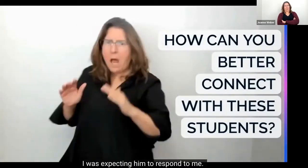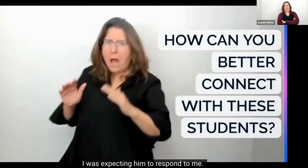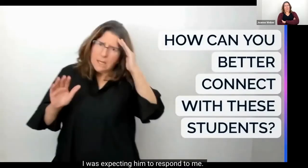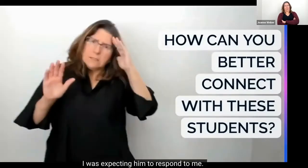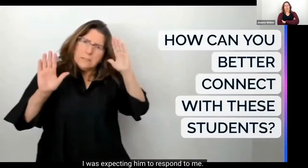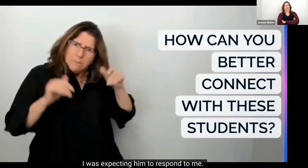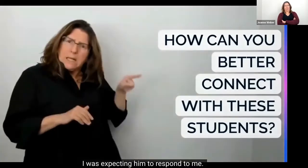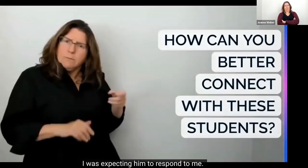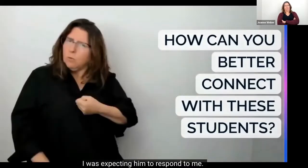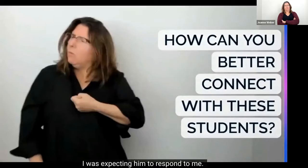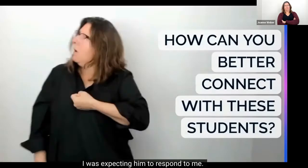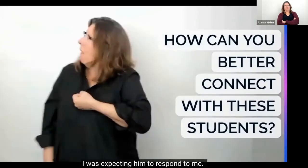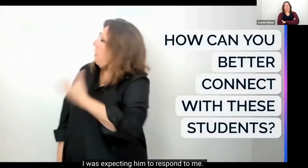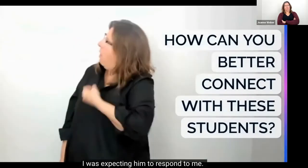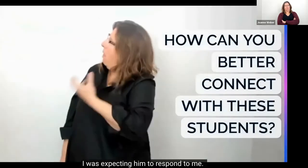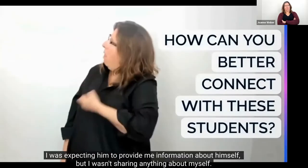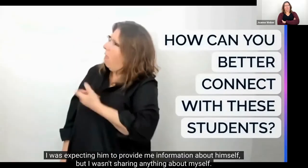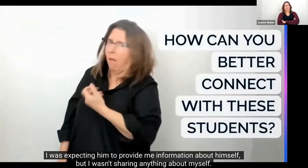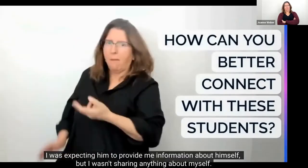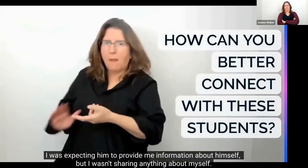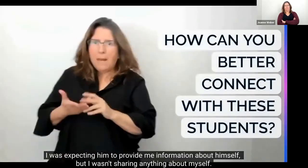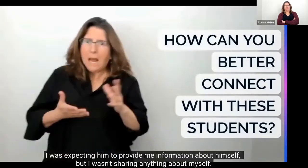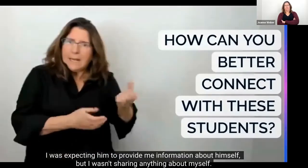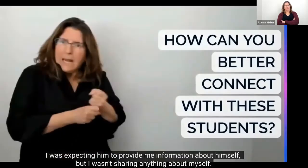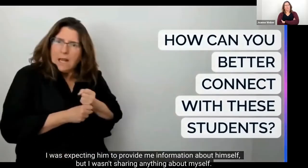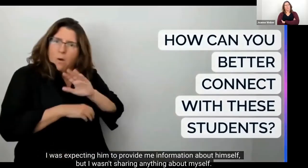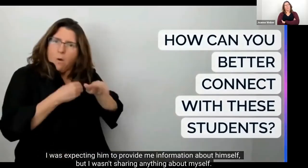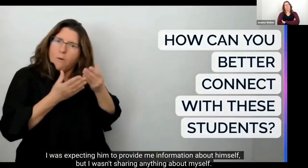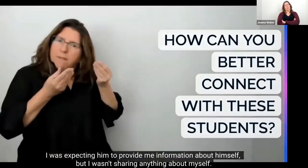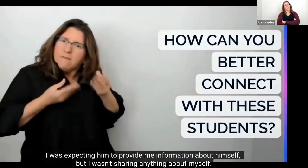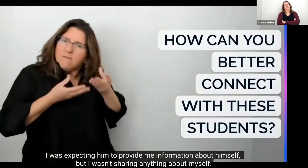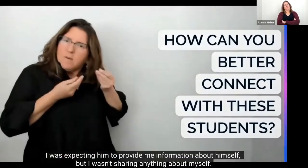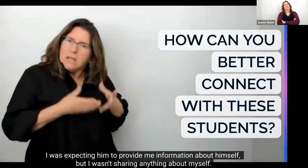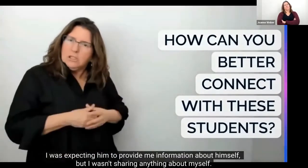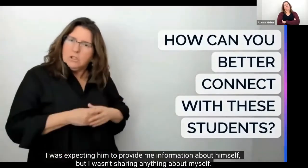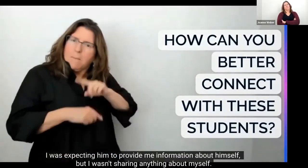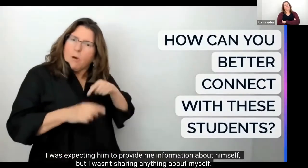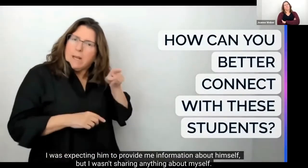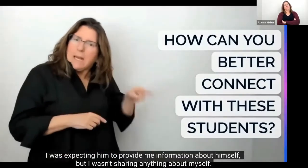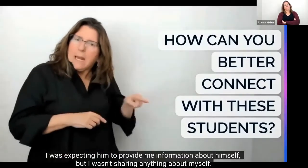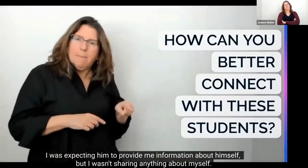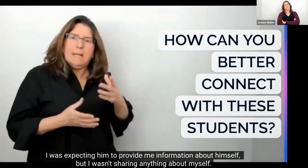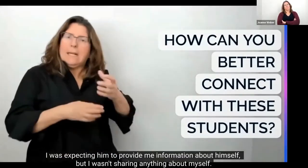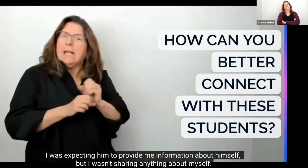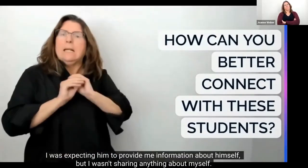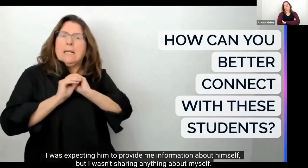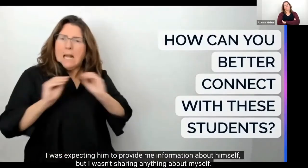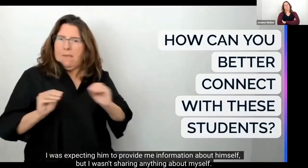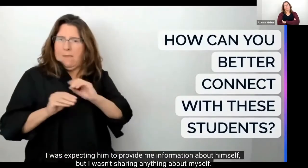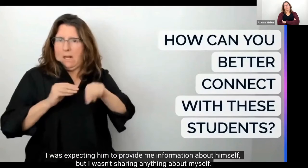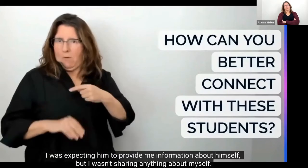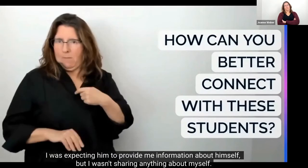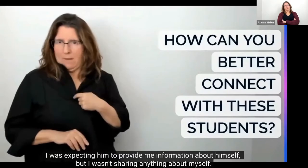I was expecting him to respond to me. I was expecting him to provide me information about him, but I wasn't